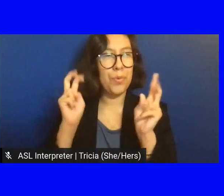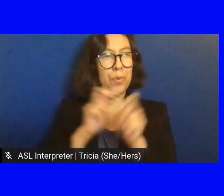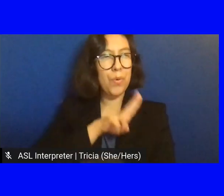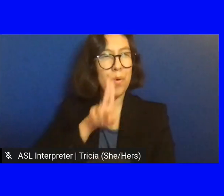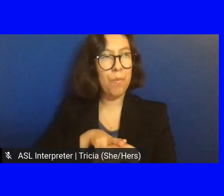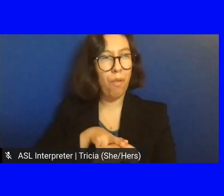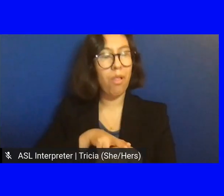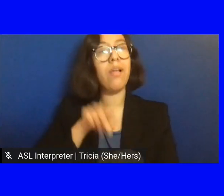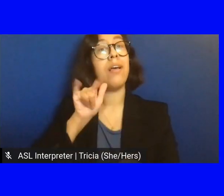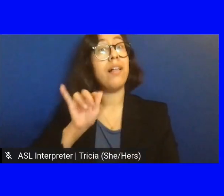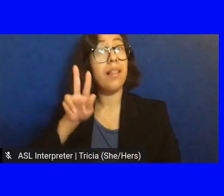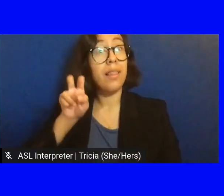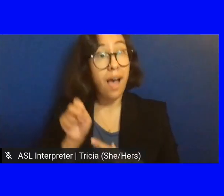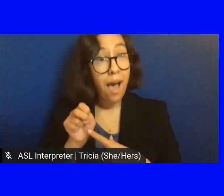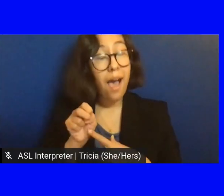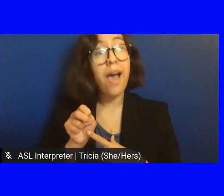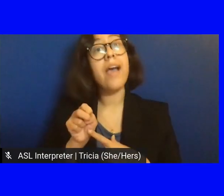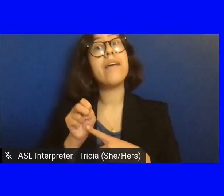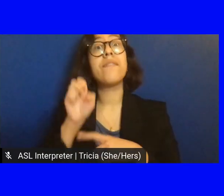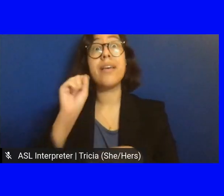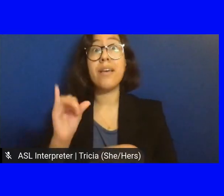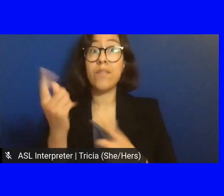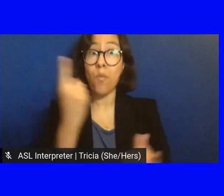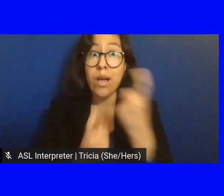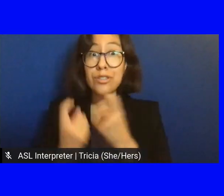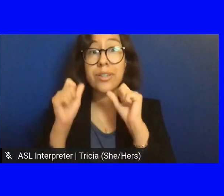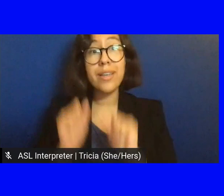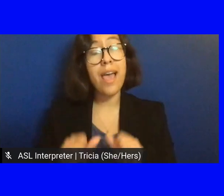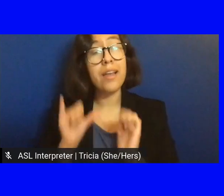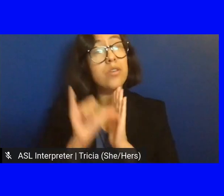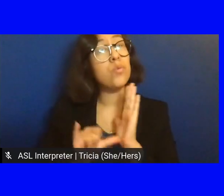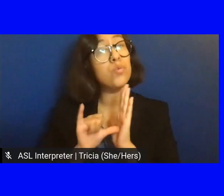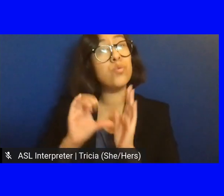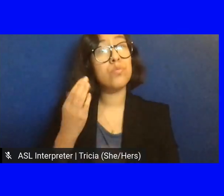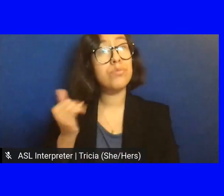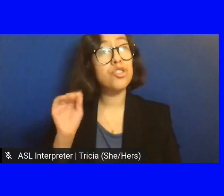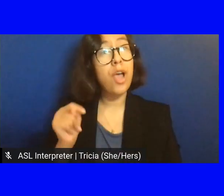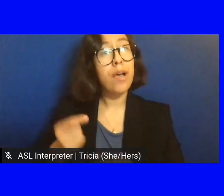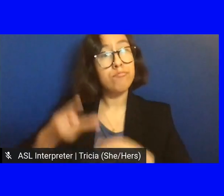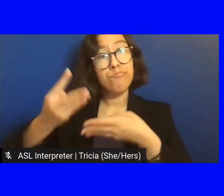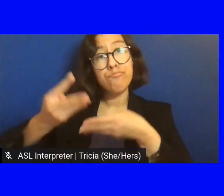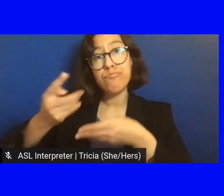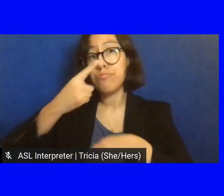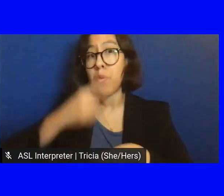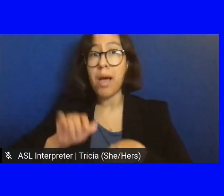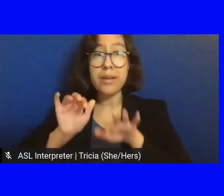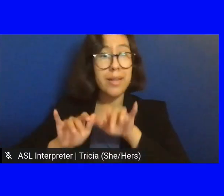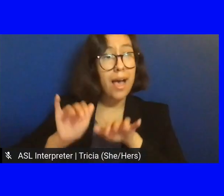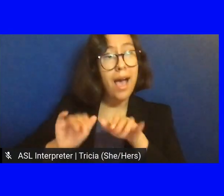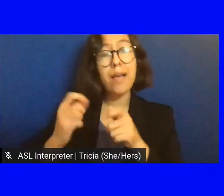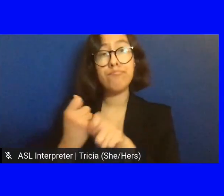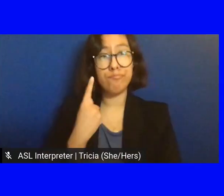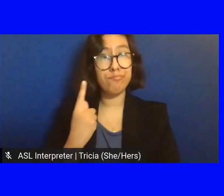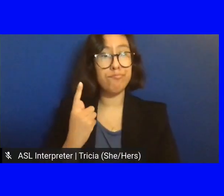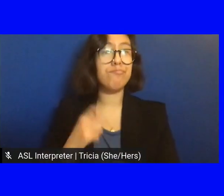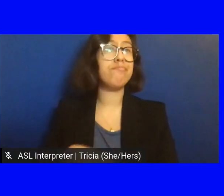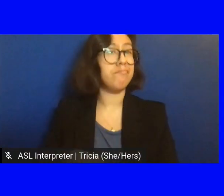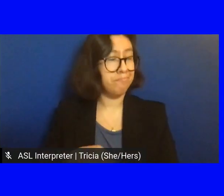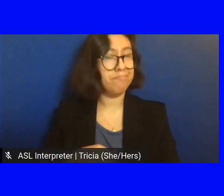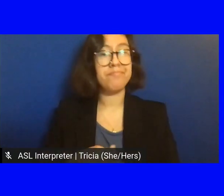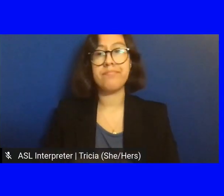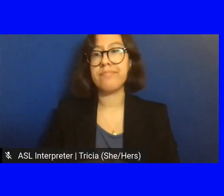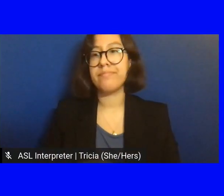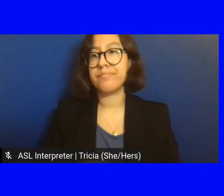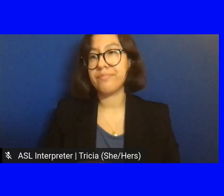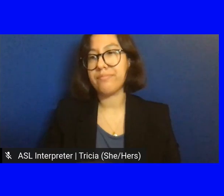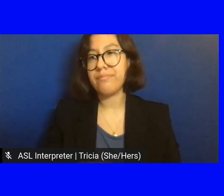live and we'll be taking questions from viewers via the YouTube chat. So please, if you have any questions or comments, you can type them in here.